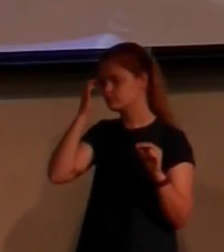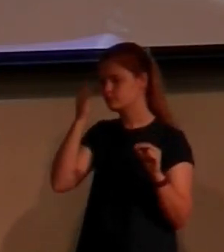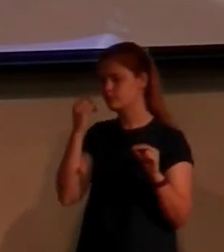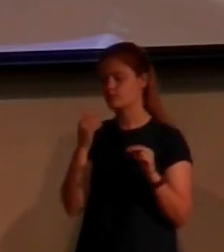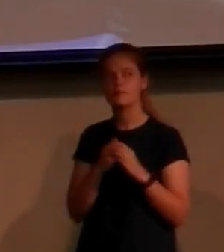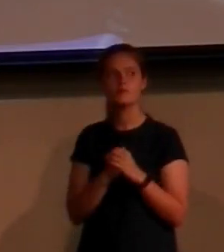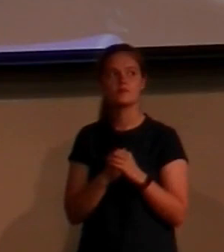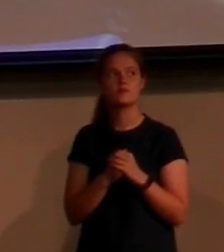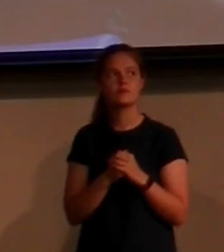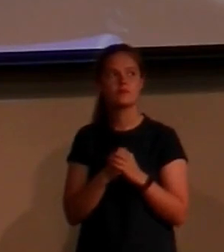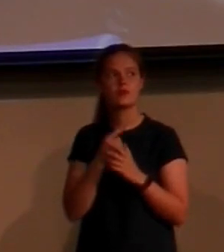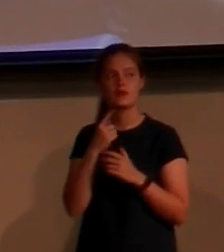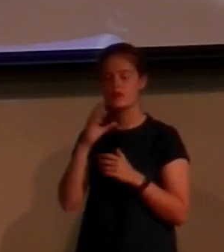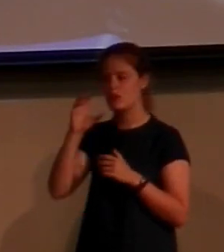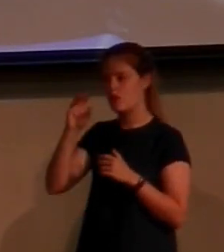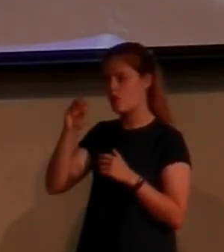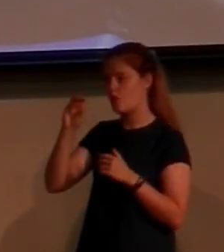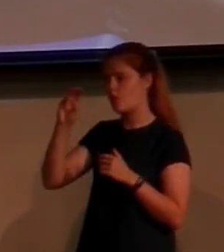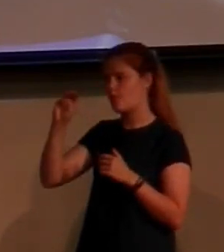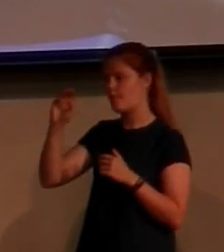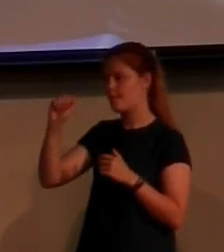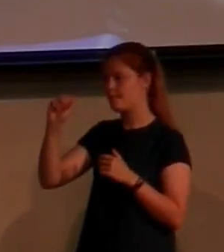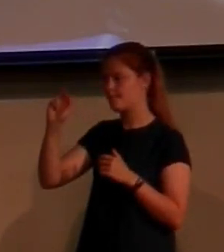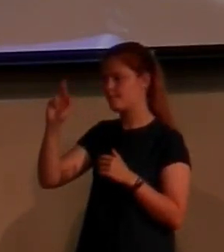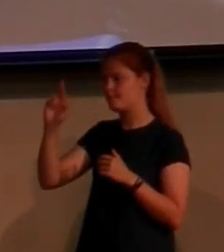That's Omar. Omar,